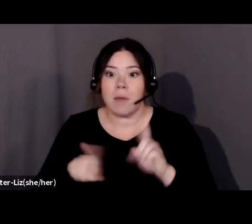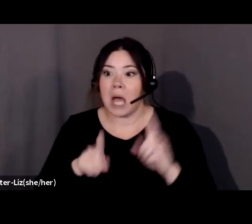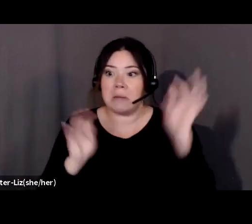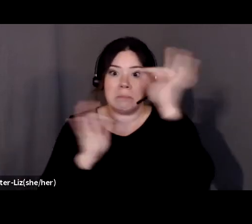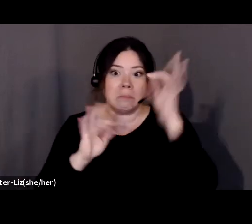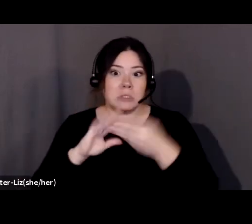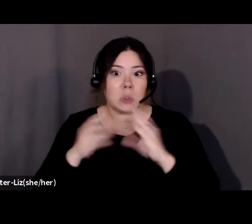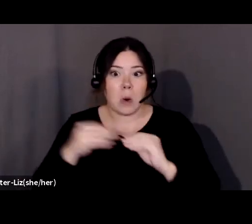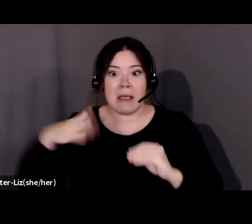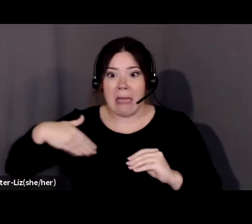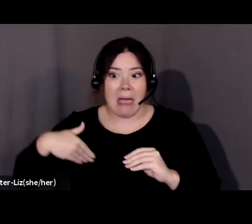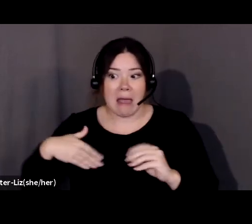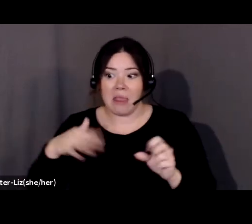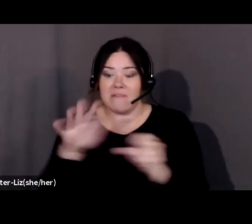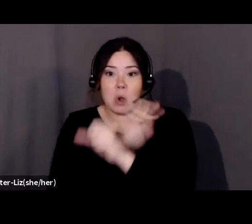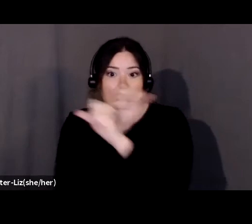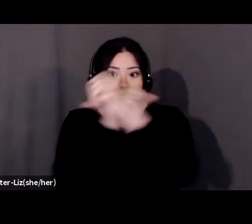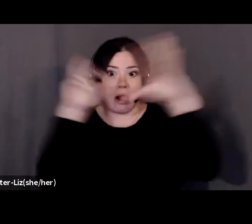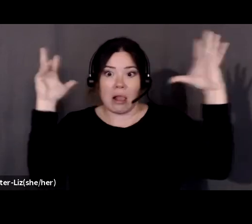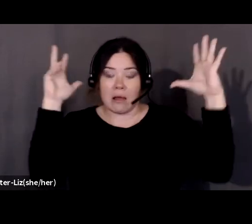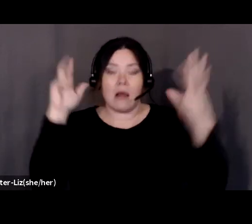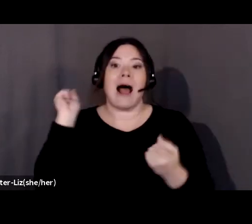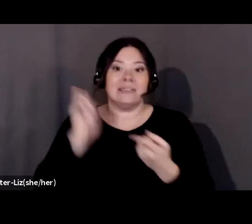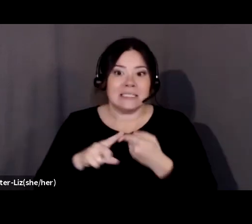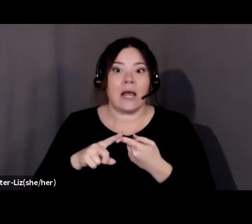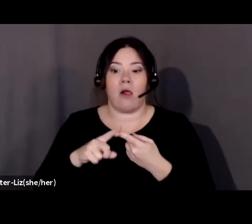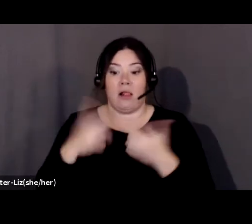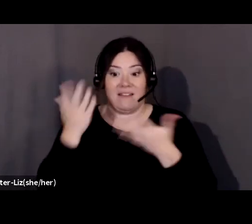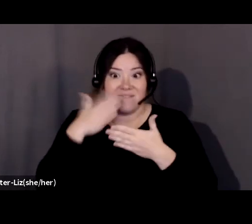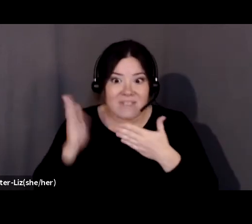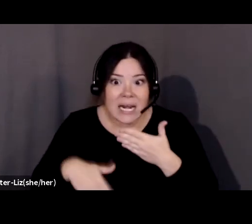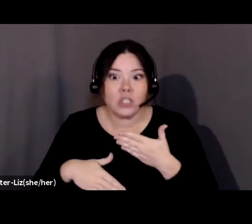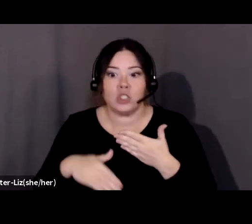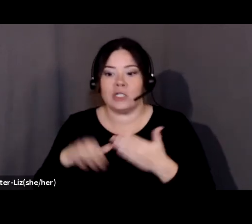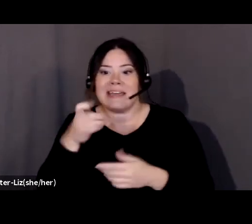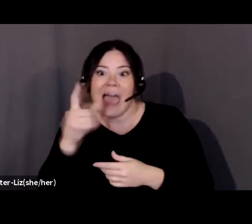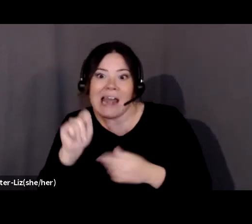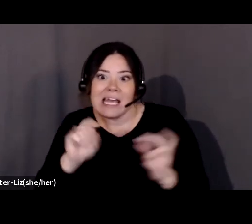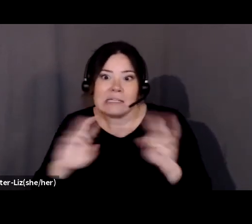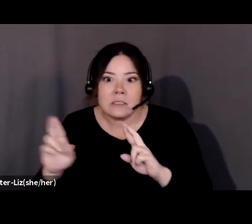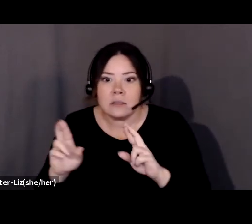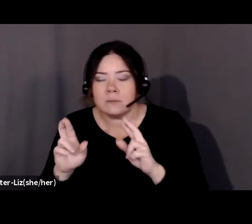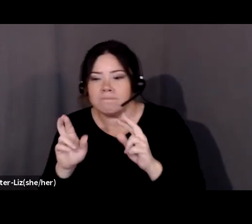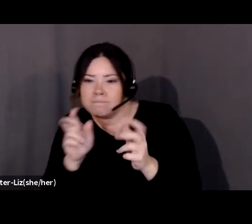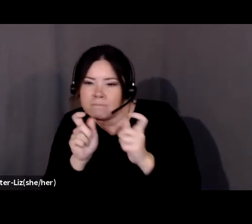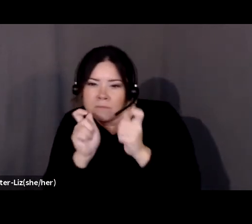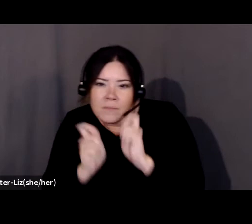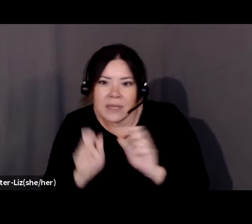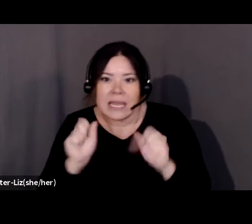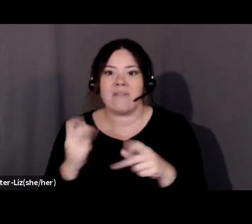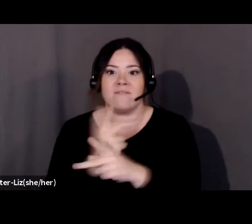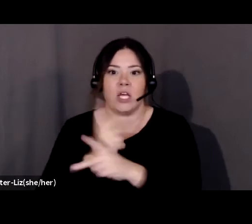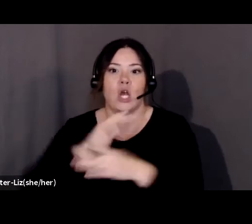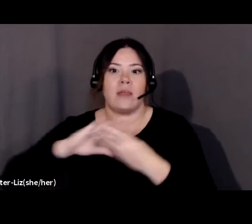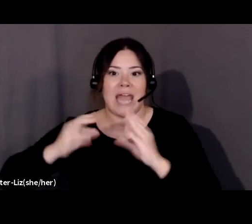done filming and you're in the editing room and have all the materials there. And then you can kind of craft the narrative. So don't